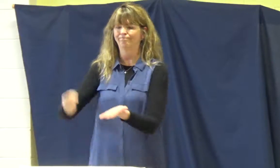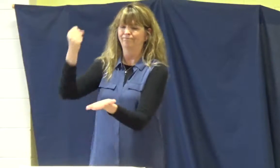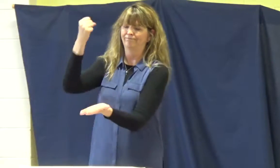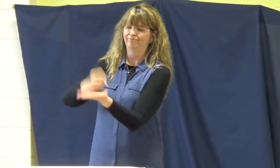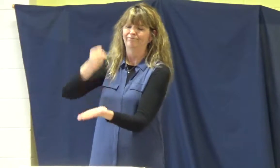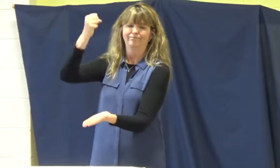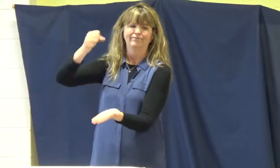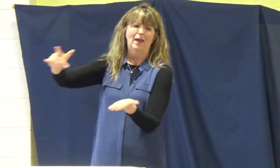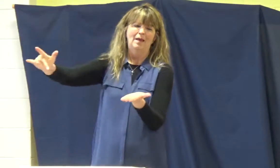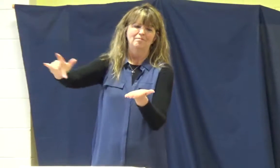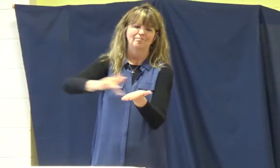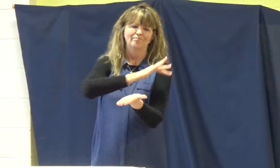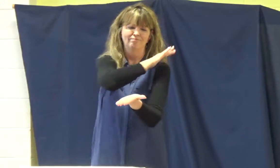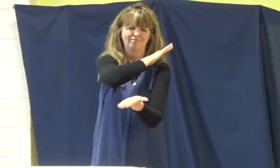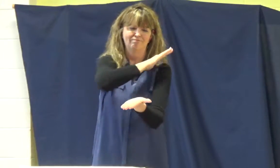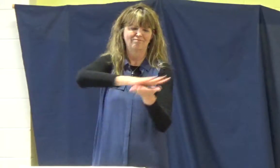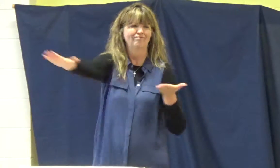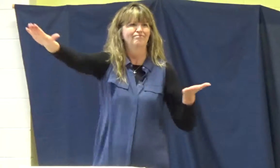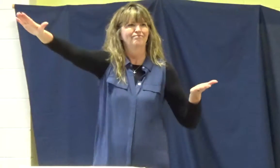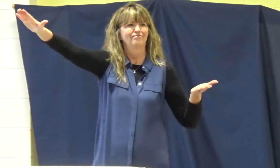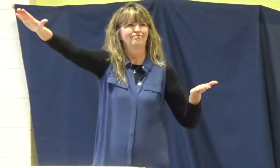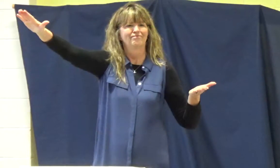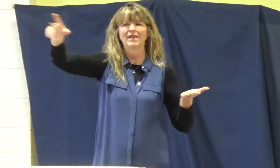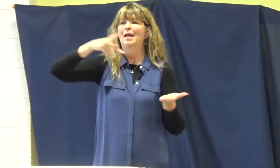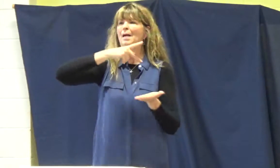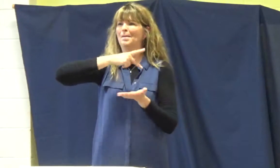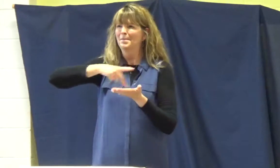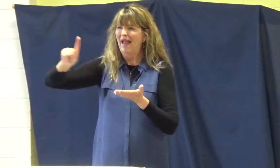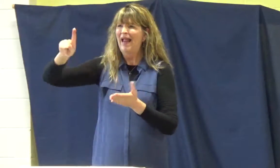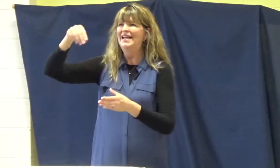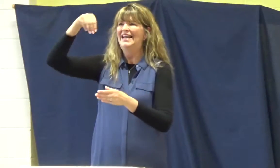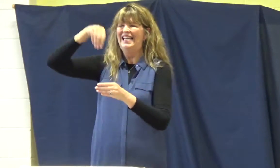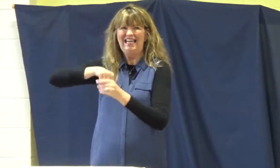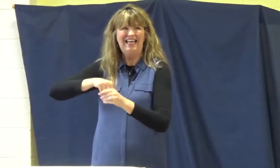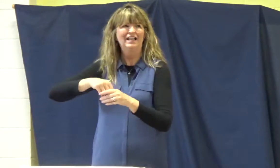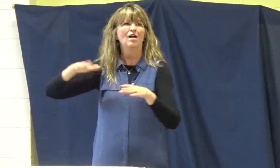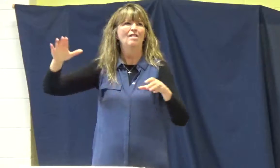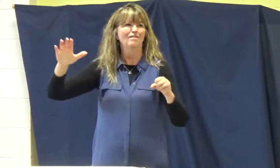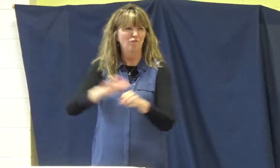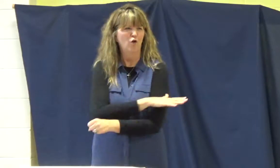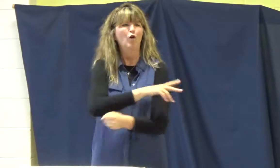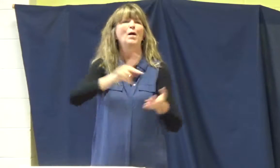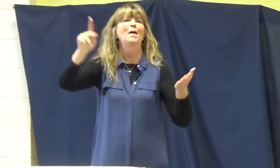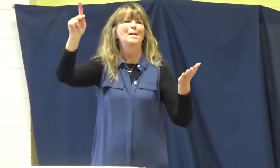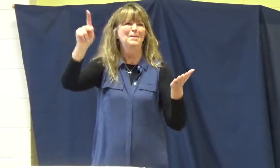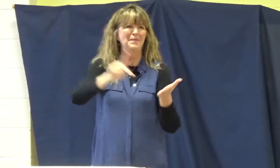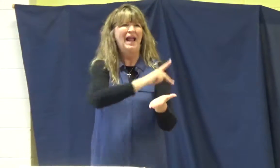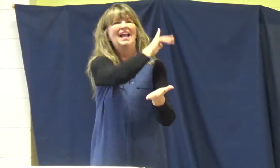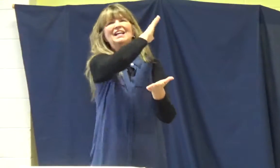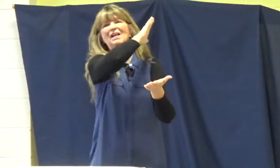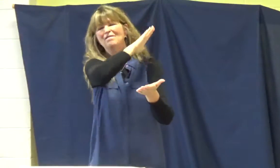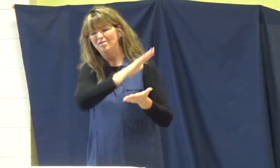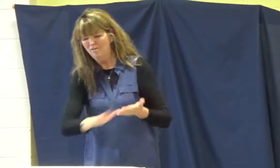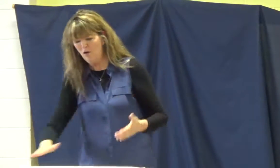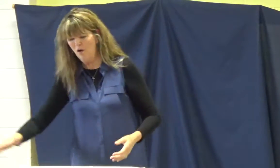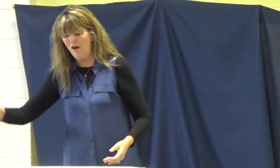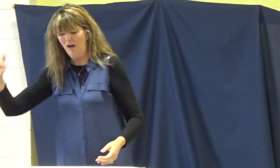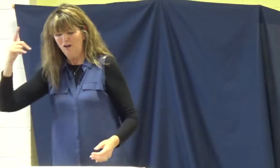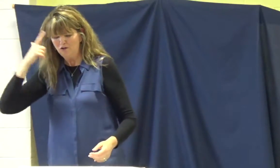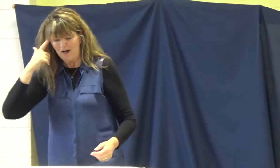And his paperwork was signed, paid in full. Paid in full.